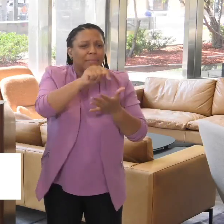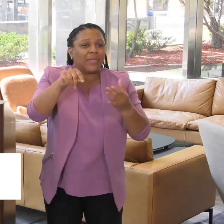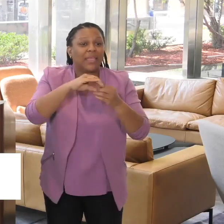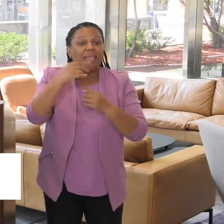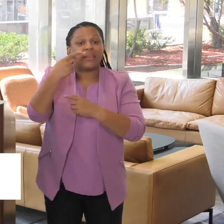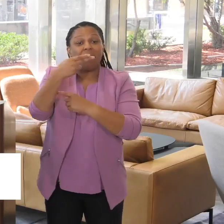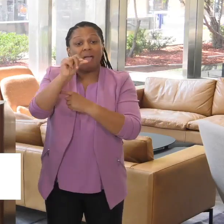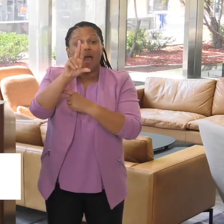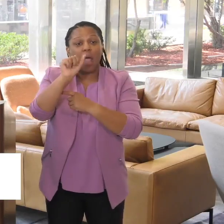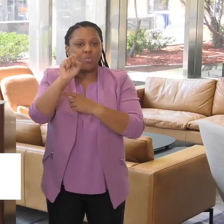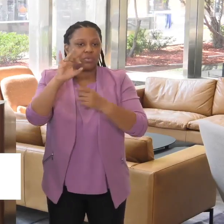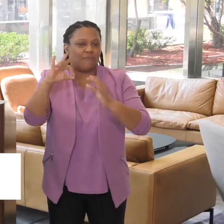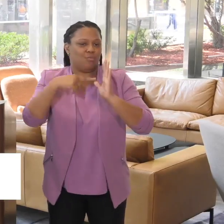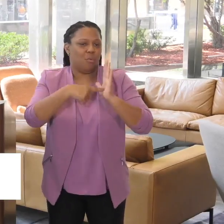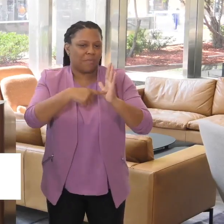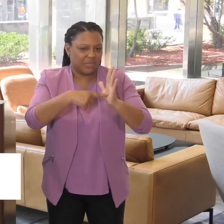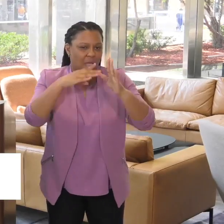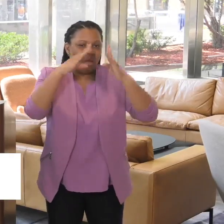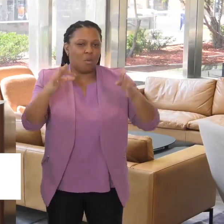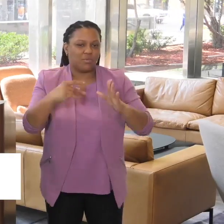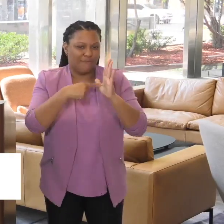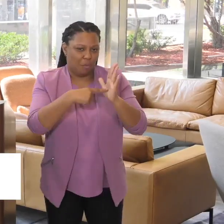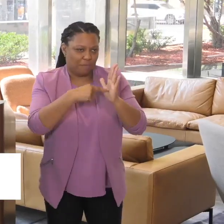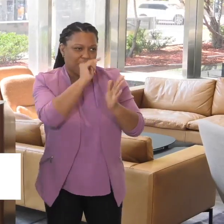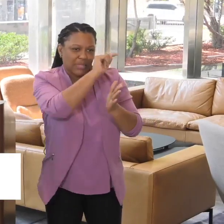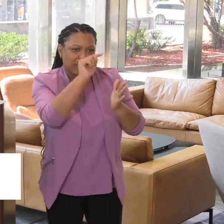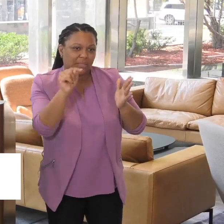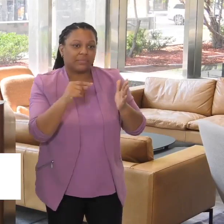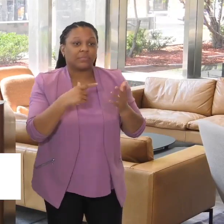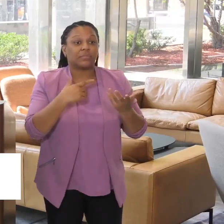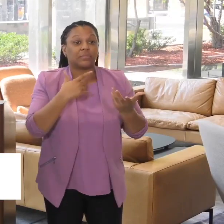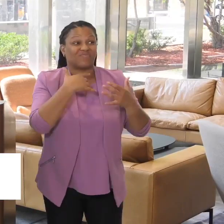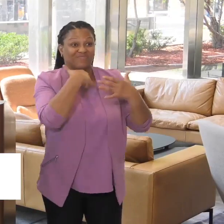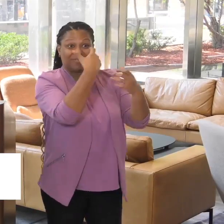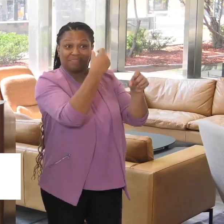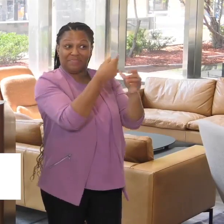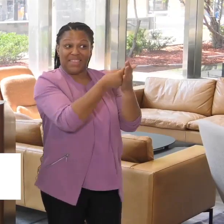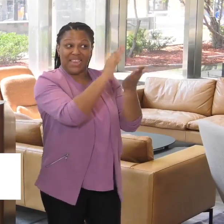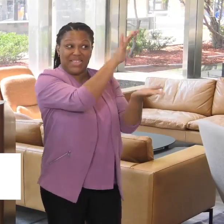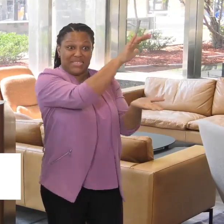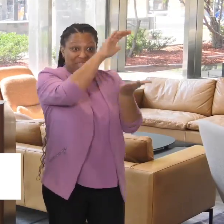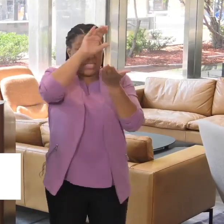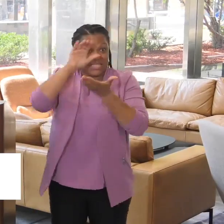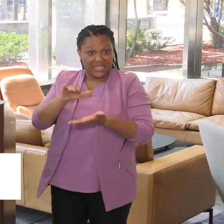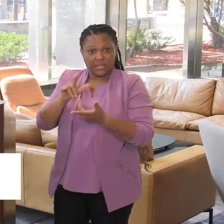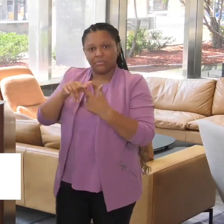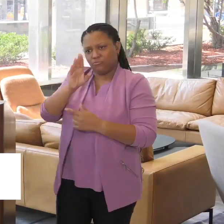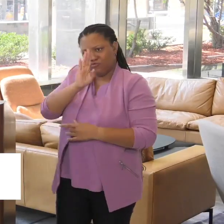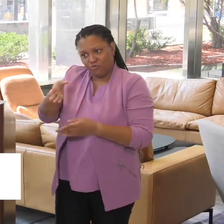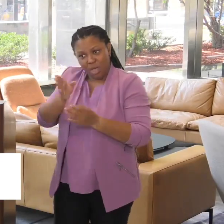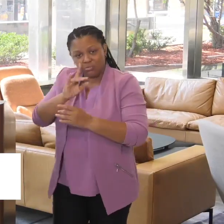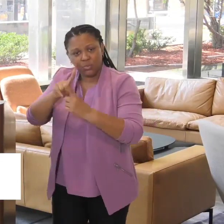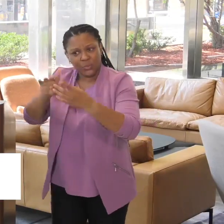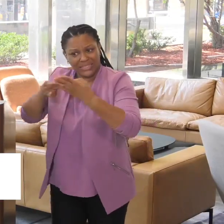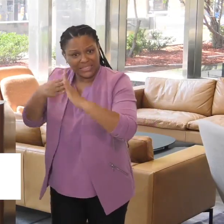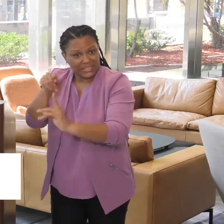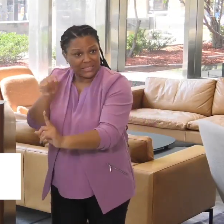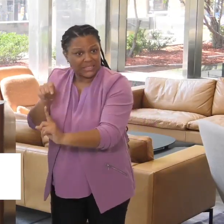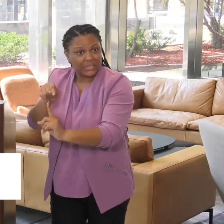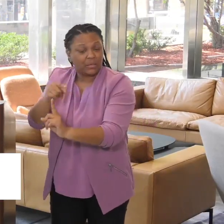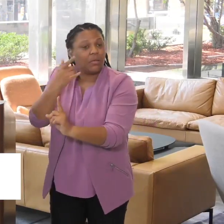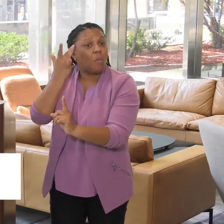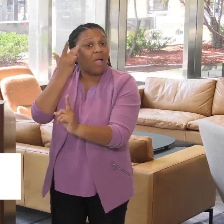colleagues, representatives, to have money go directly to the city, because cities know what